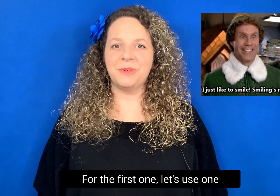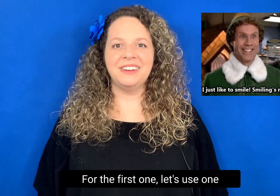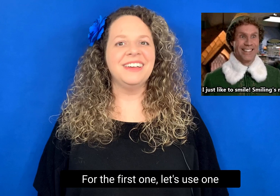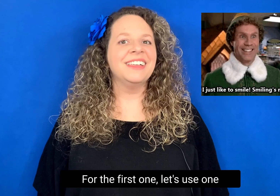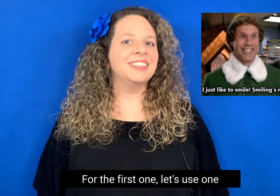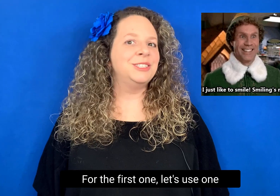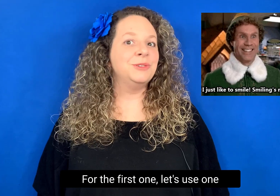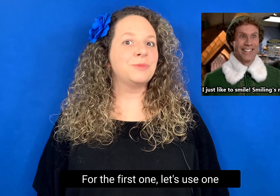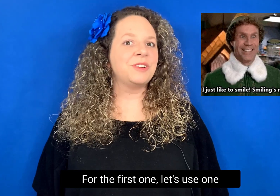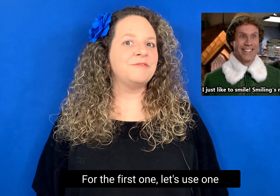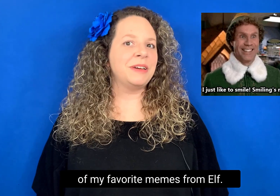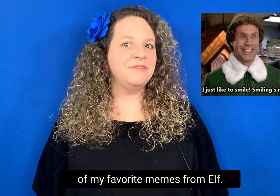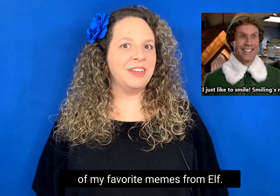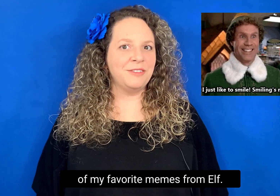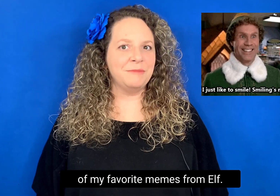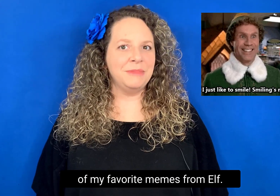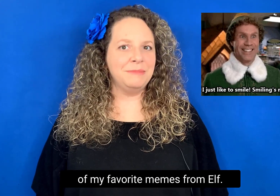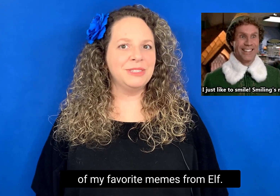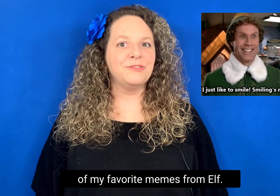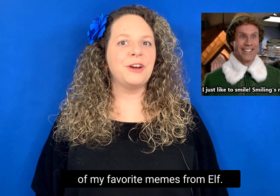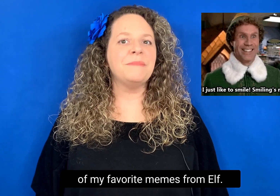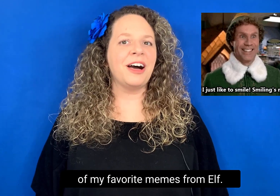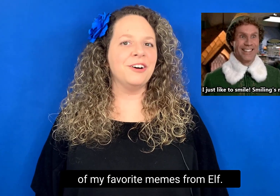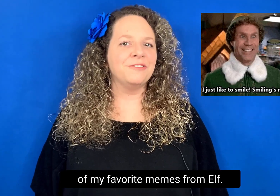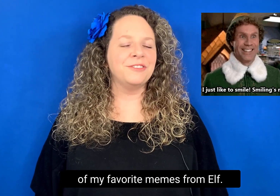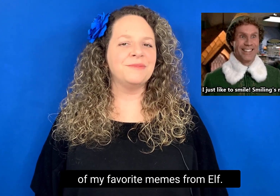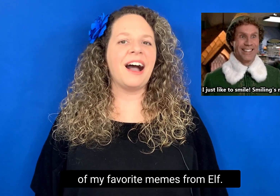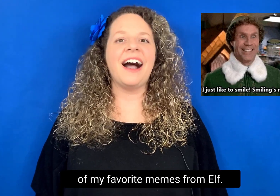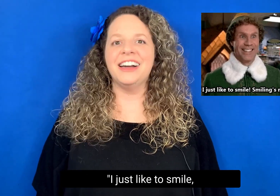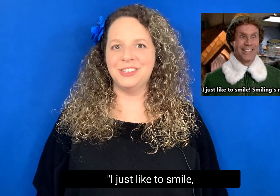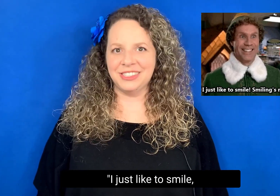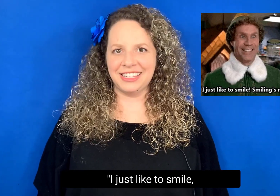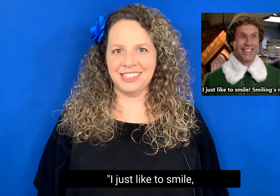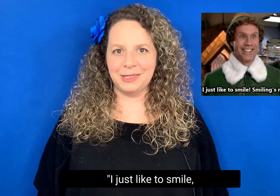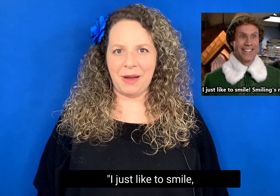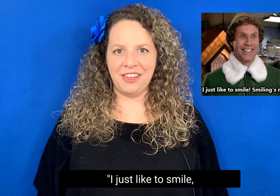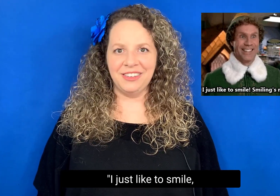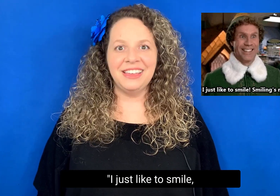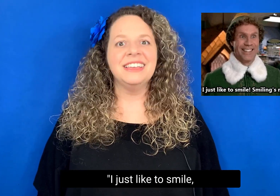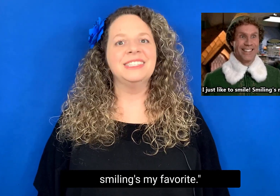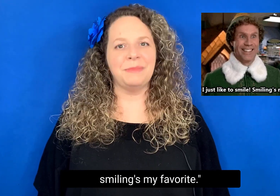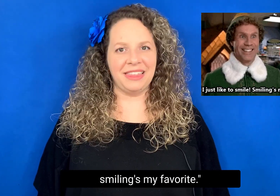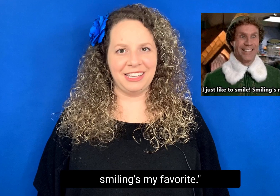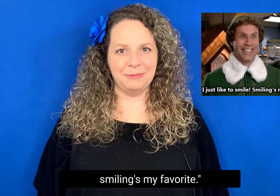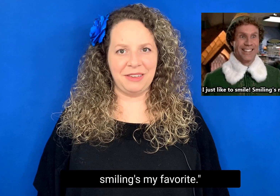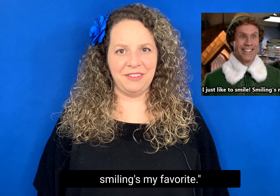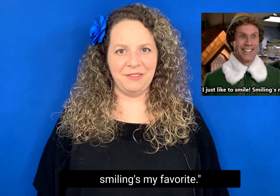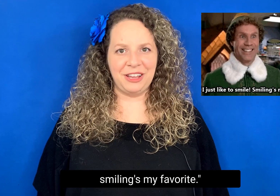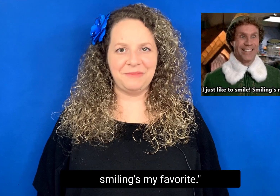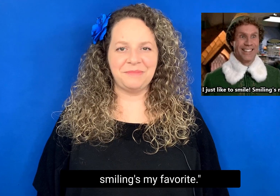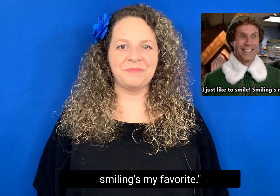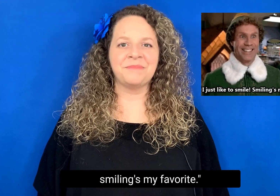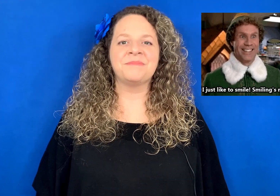one, let's use one of my favorite memes from Elf. I just like to smile. Smiling's my favorite.